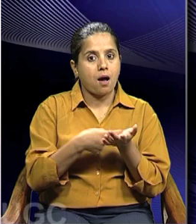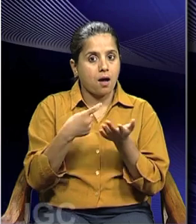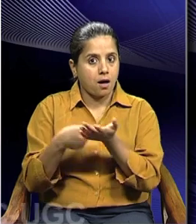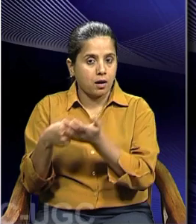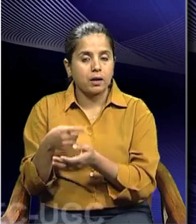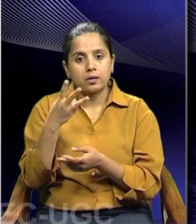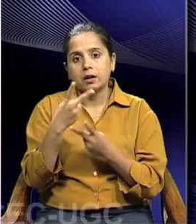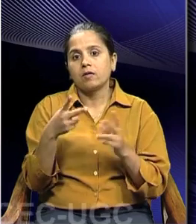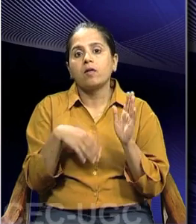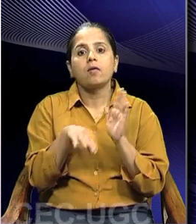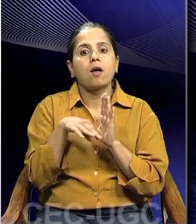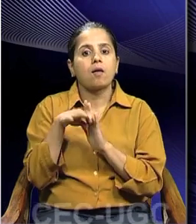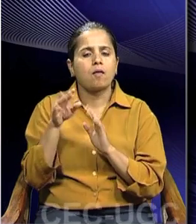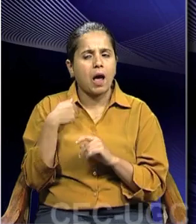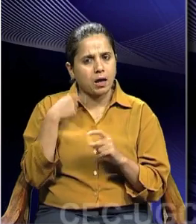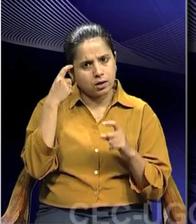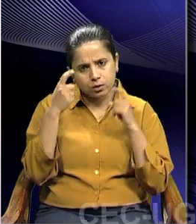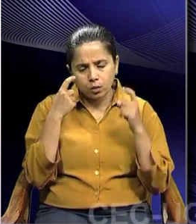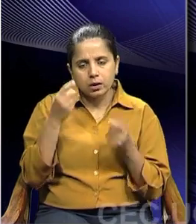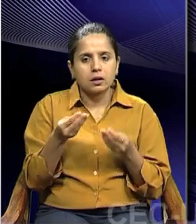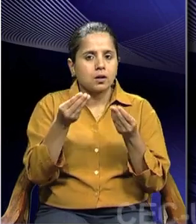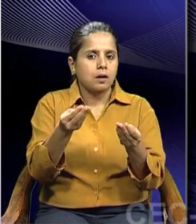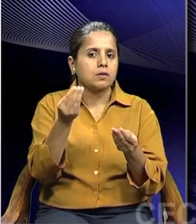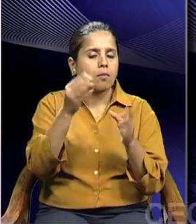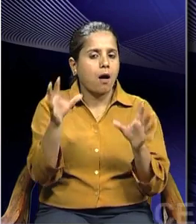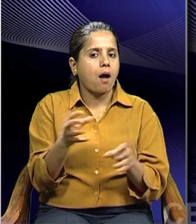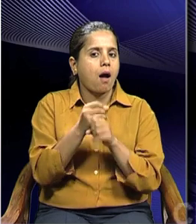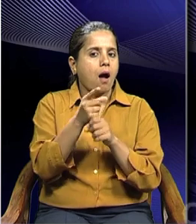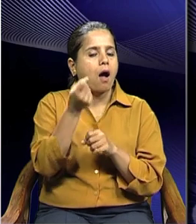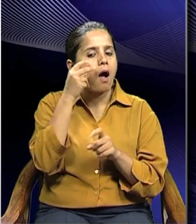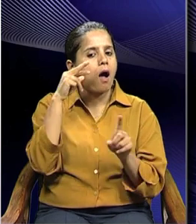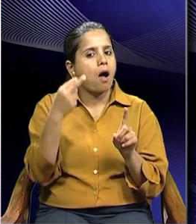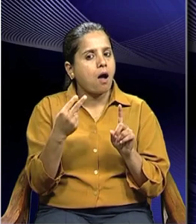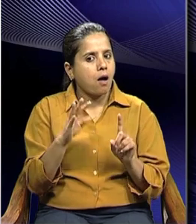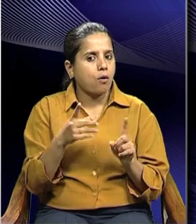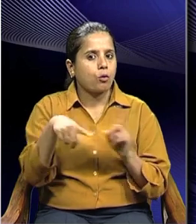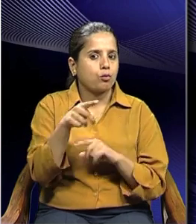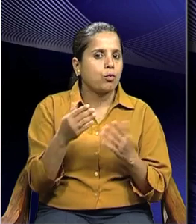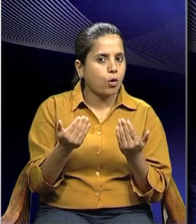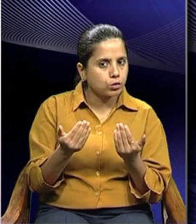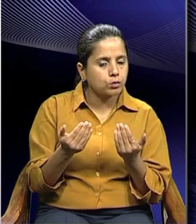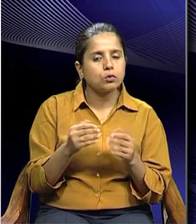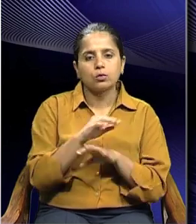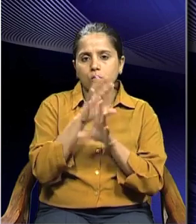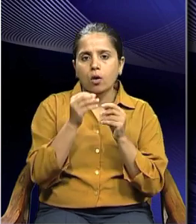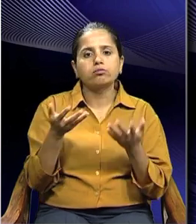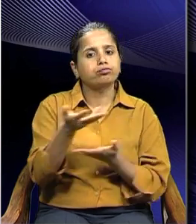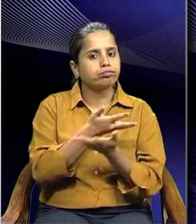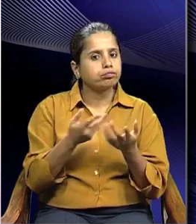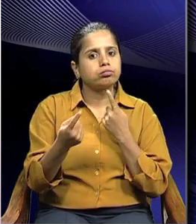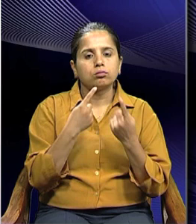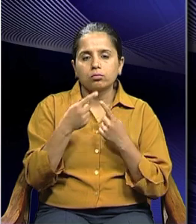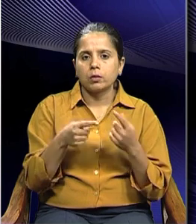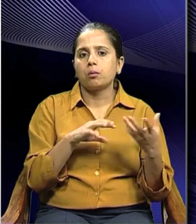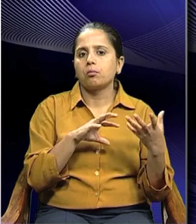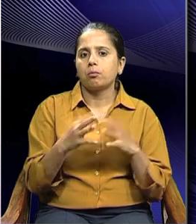different levels, I thought of giving you a summarize format of it, this entire discussion for